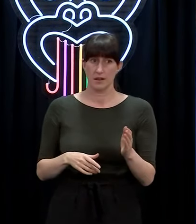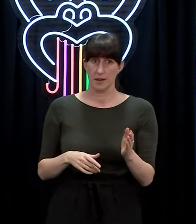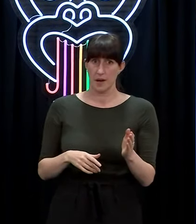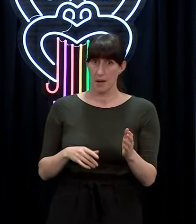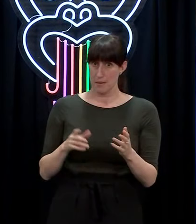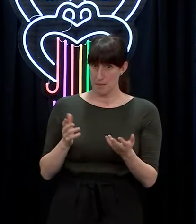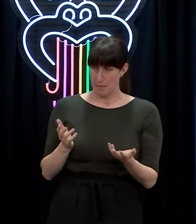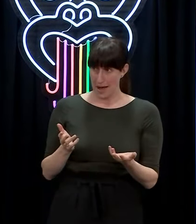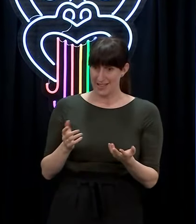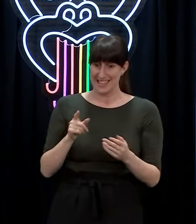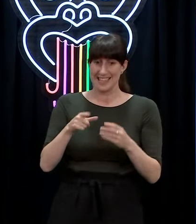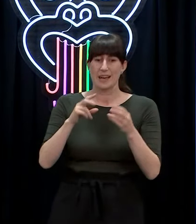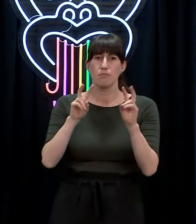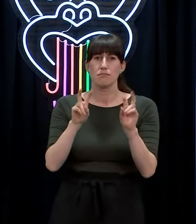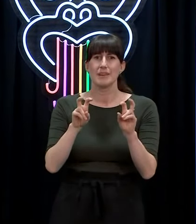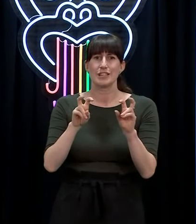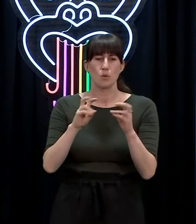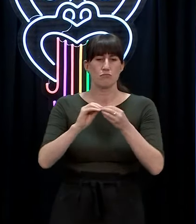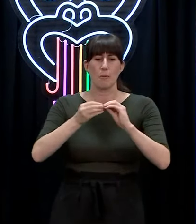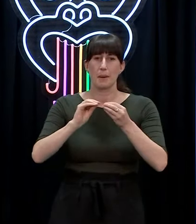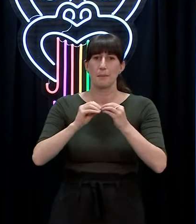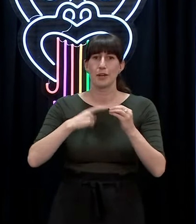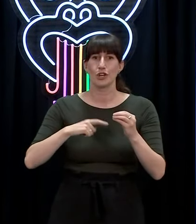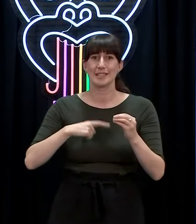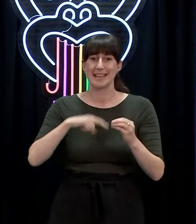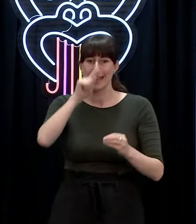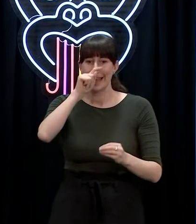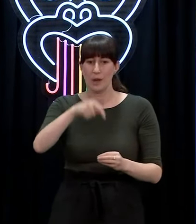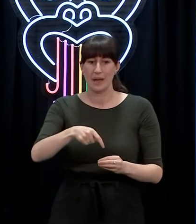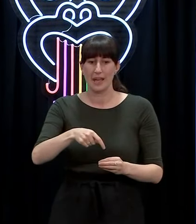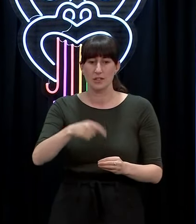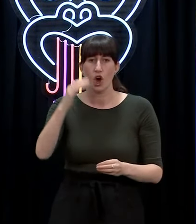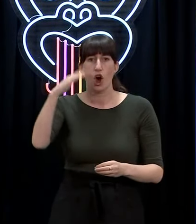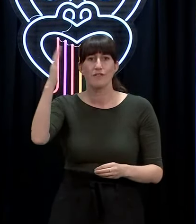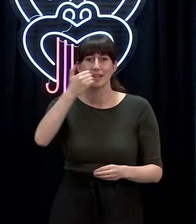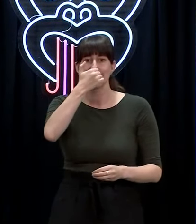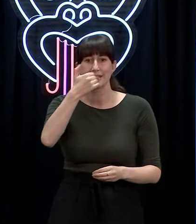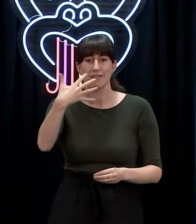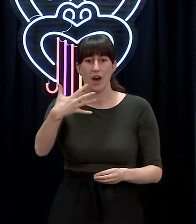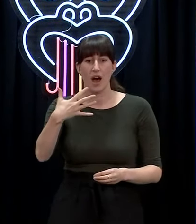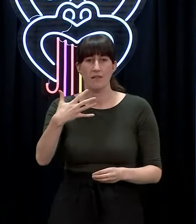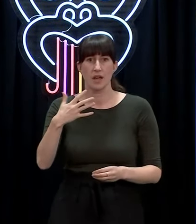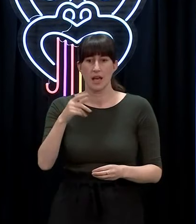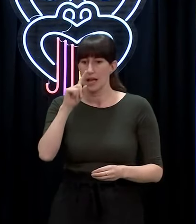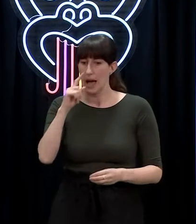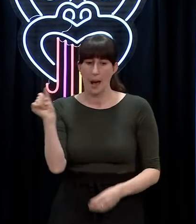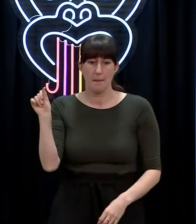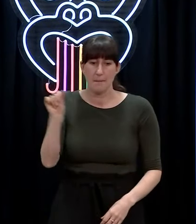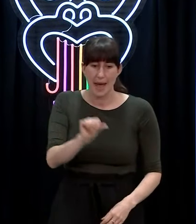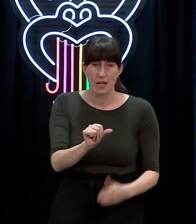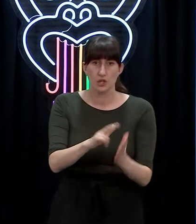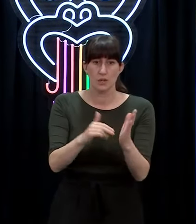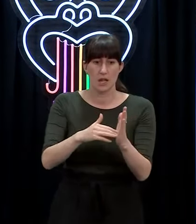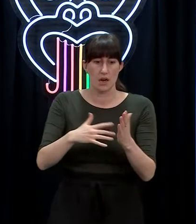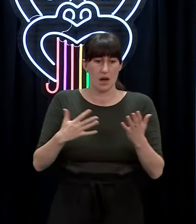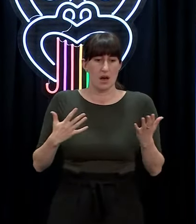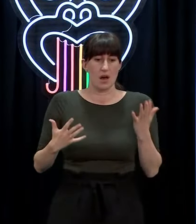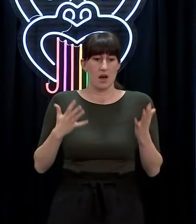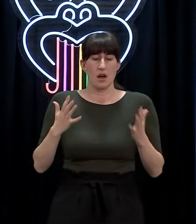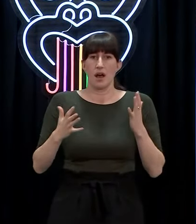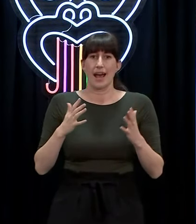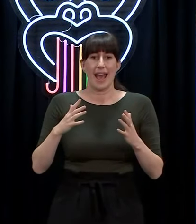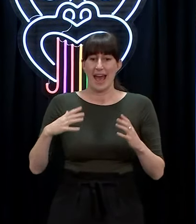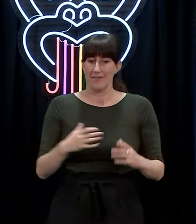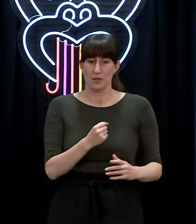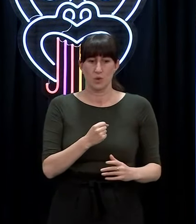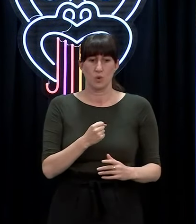this issue of Kiwis stuck overseas and they can't get home in 26 weeks because of actions. I know that she is well aware of it. I don't want to make any